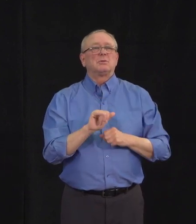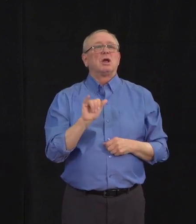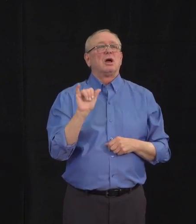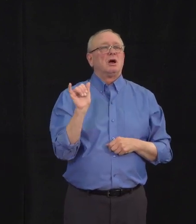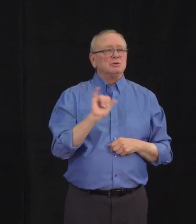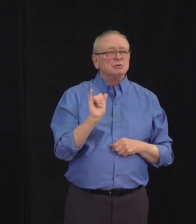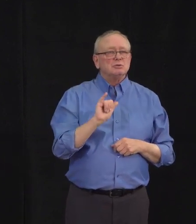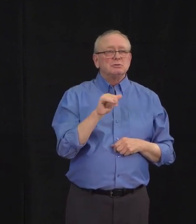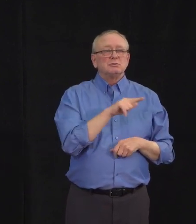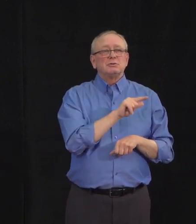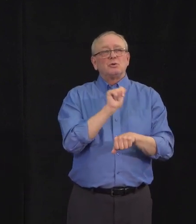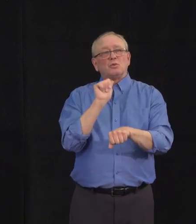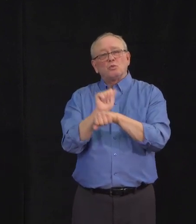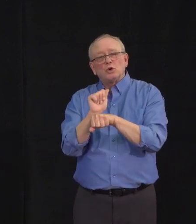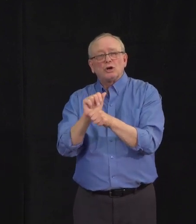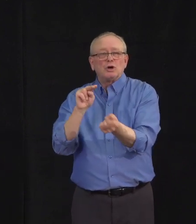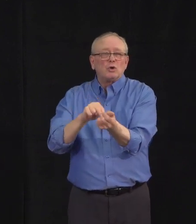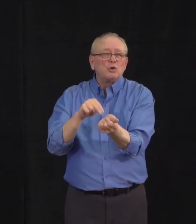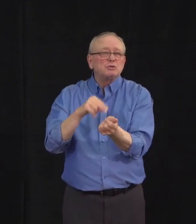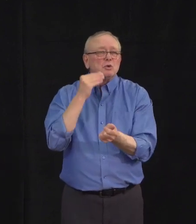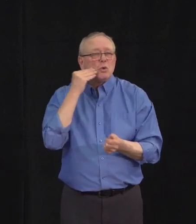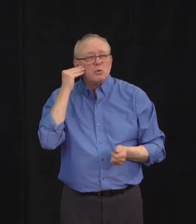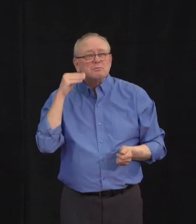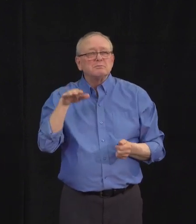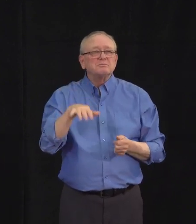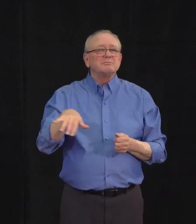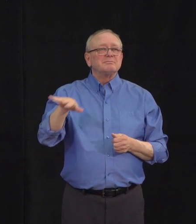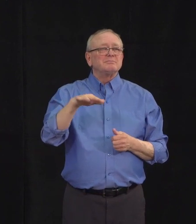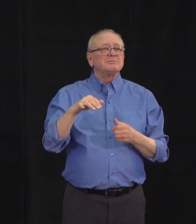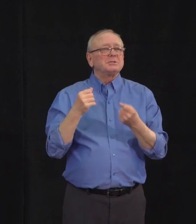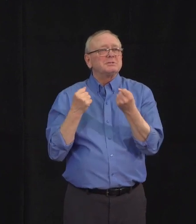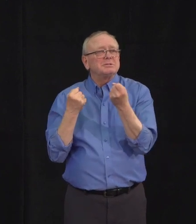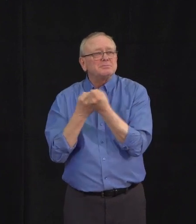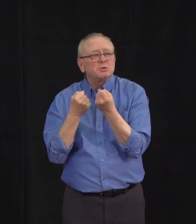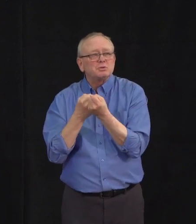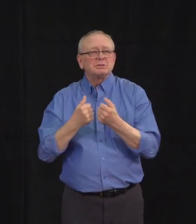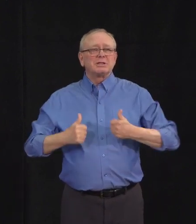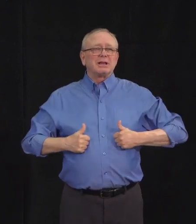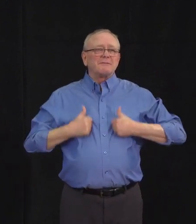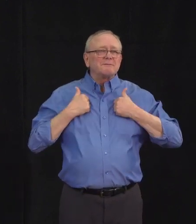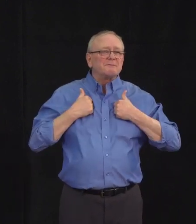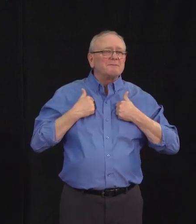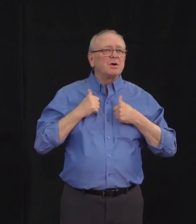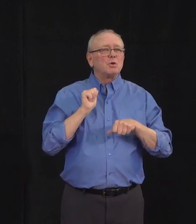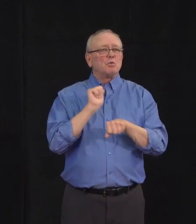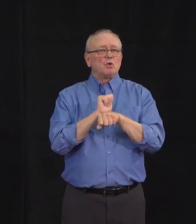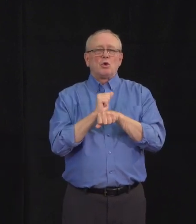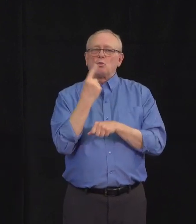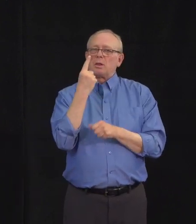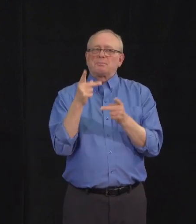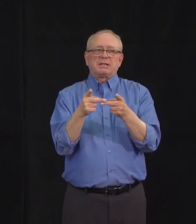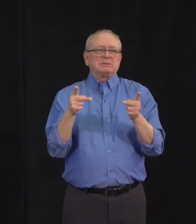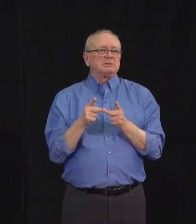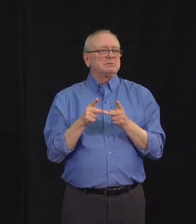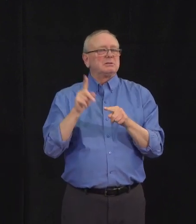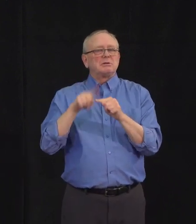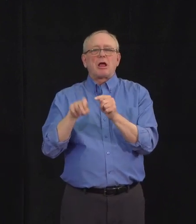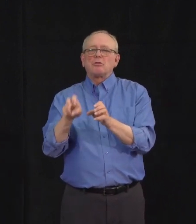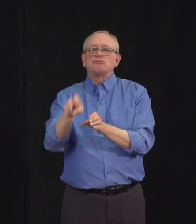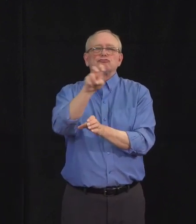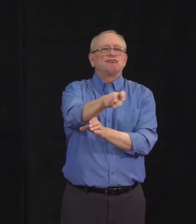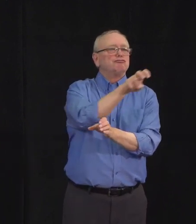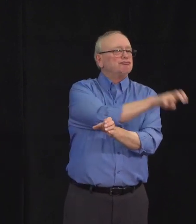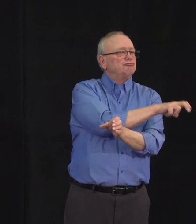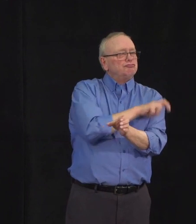in long-term care and designated supportive living facilities to work at only one location. The measures we have put